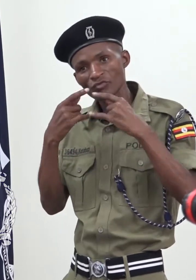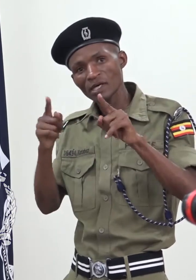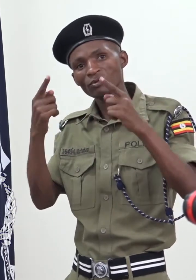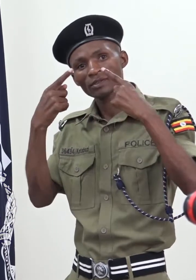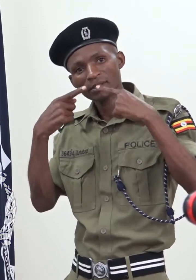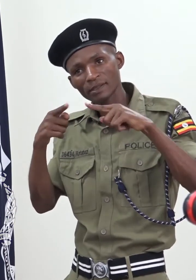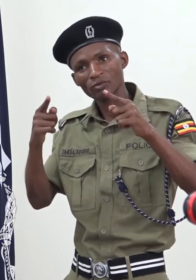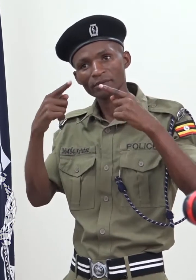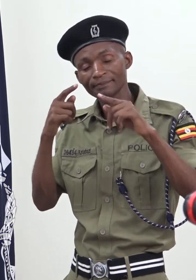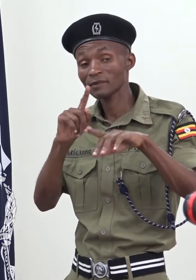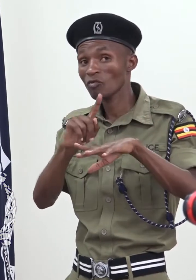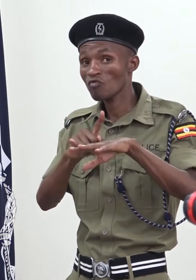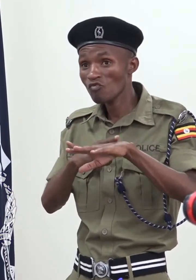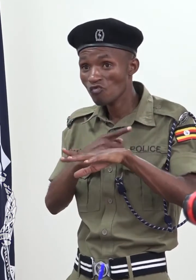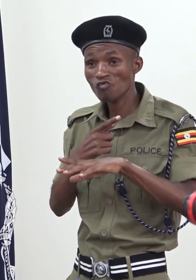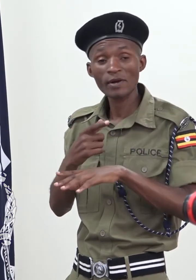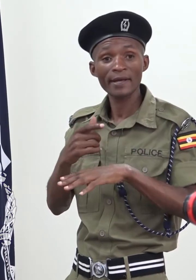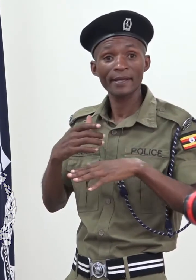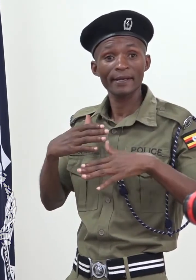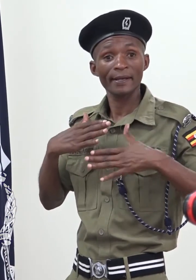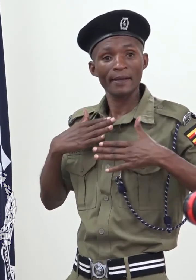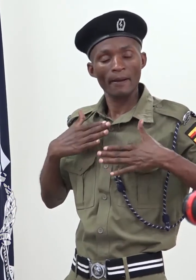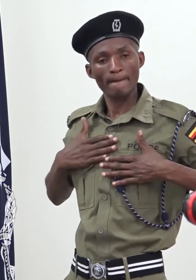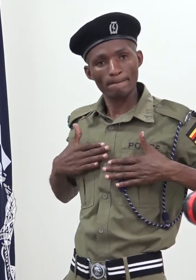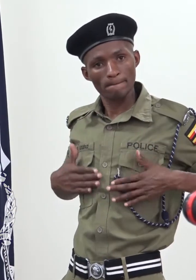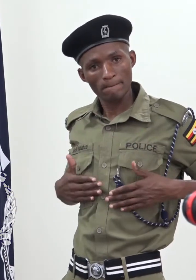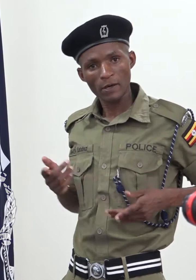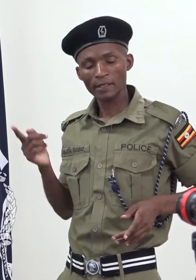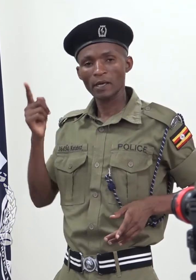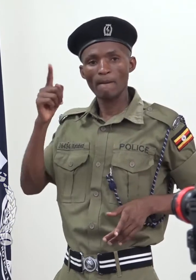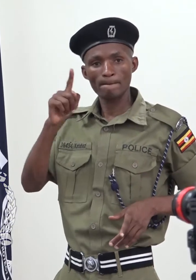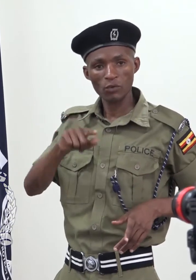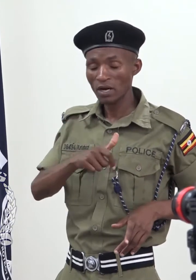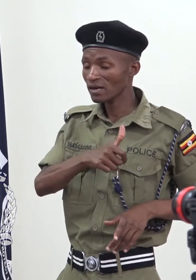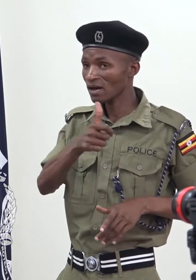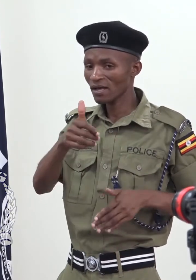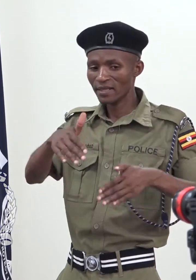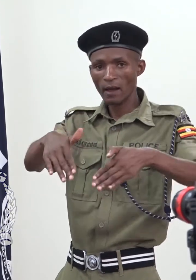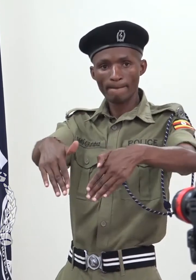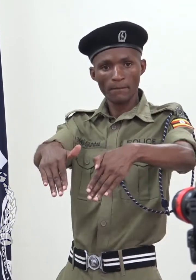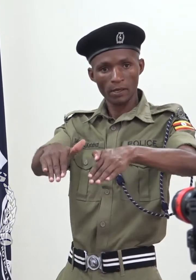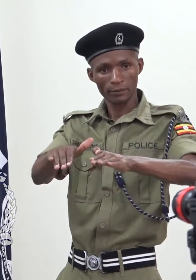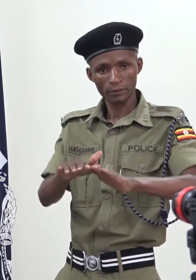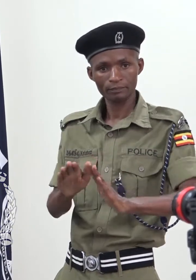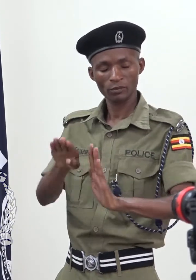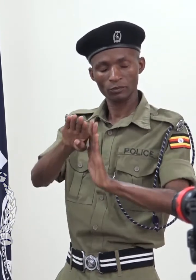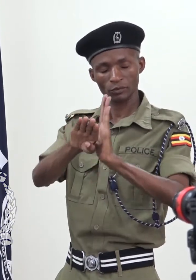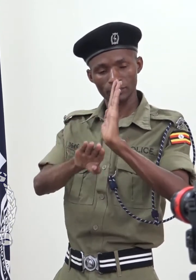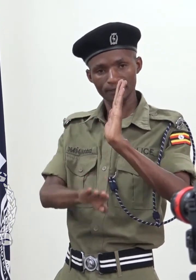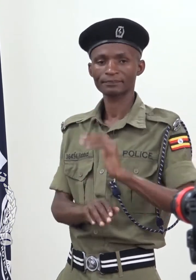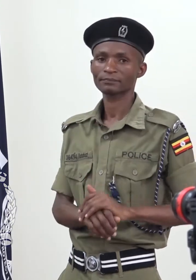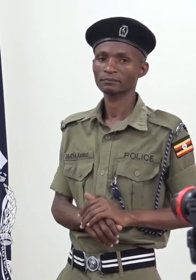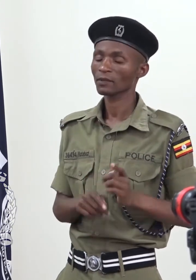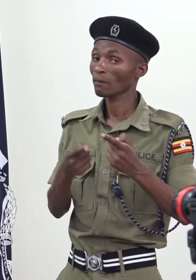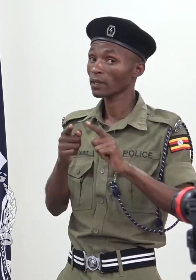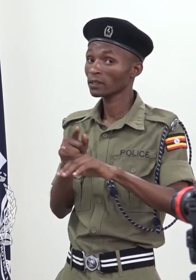on when the body will arrive and the other burial arrangements. But on the side of security, we want